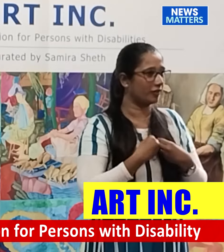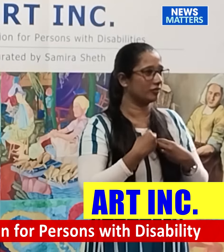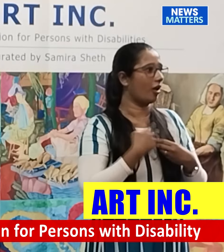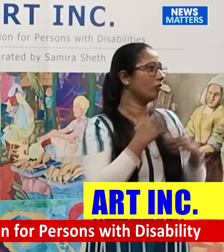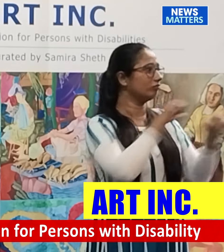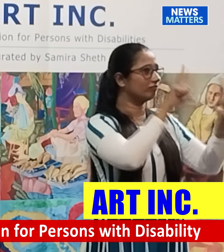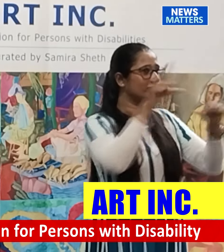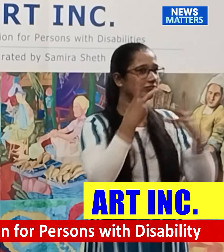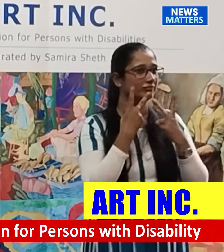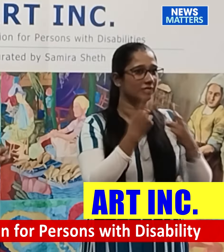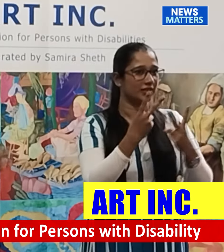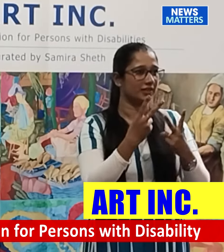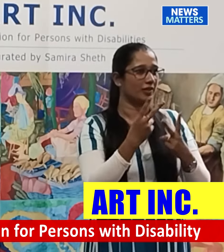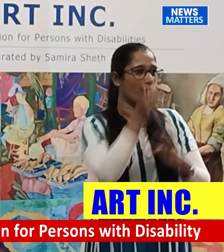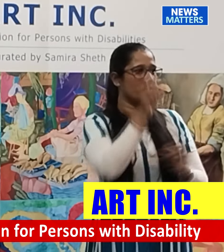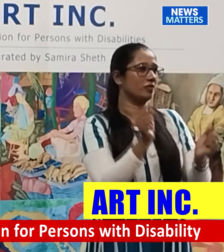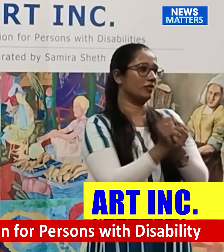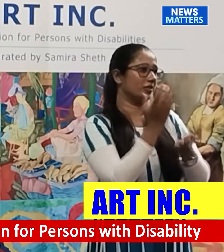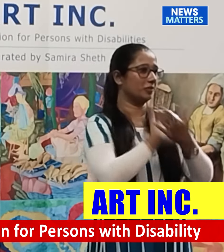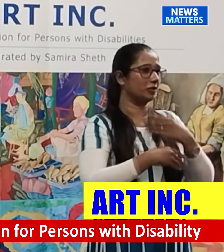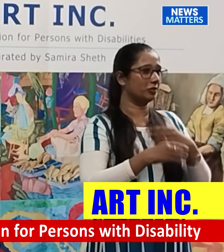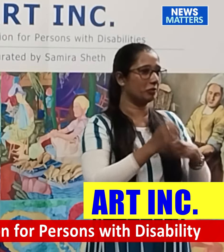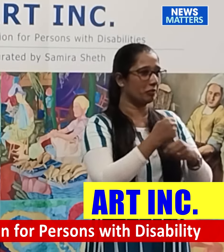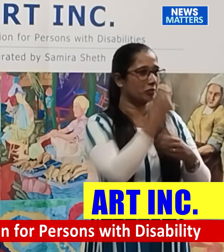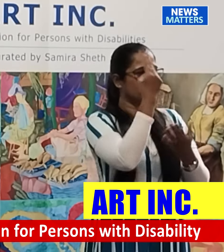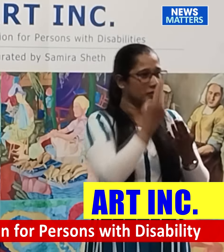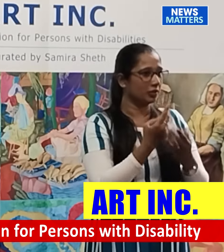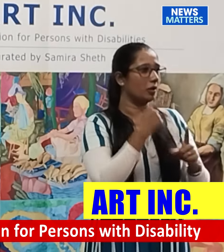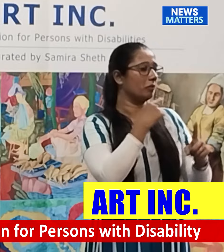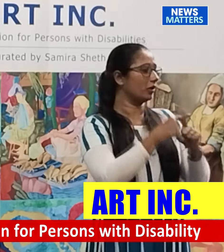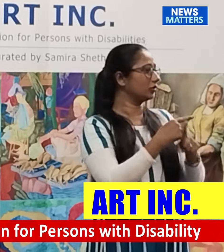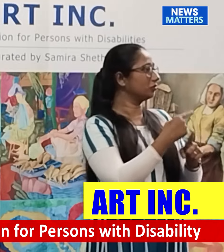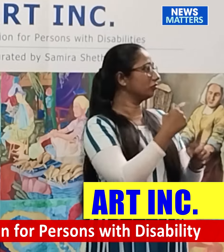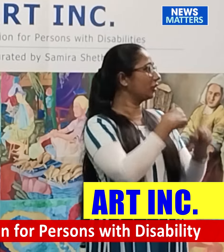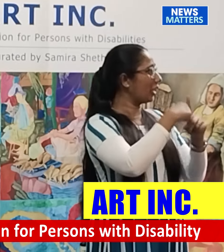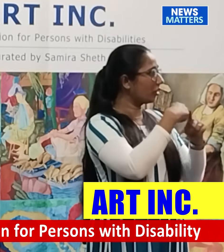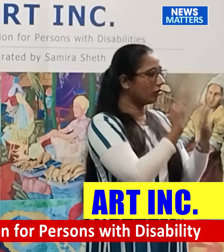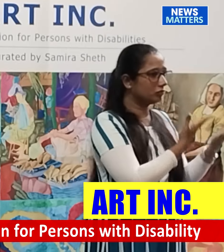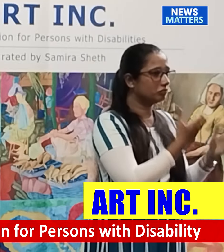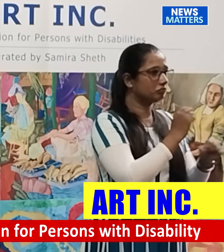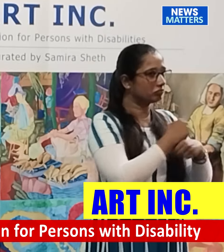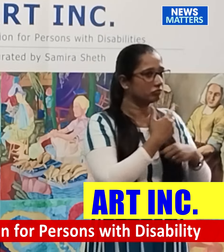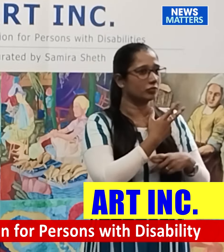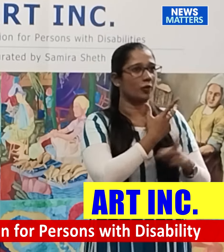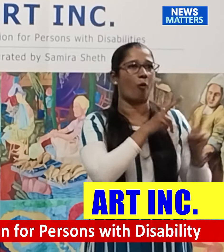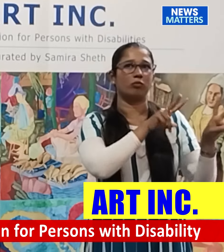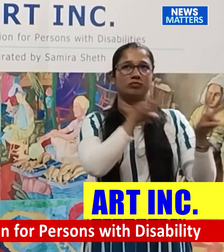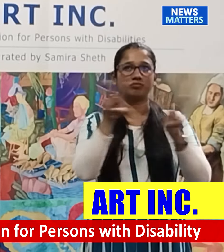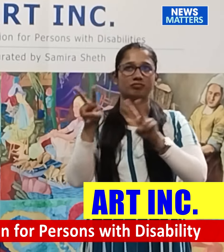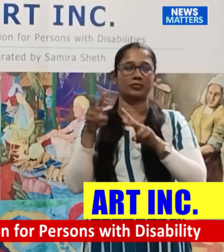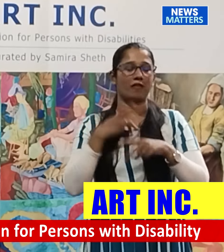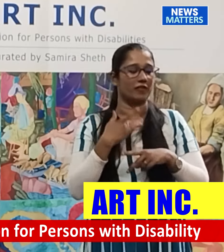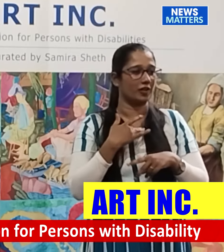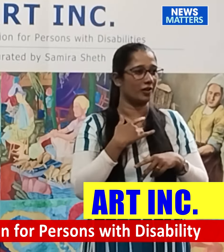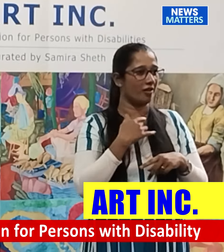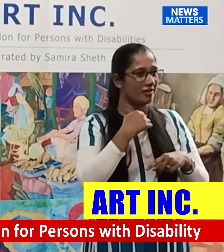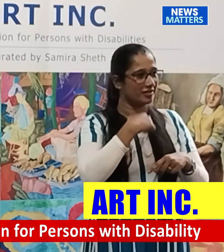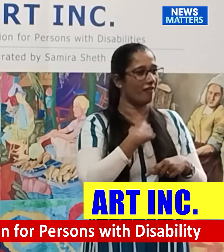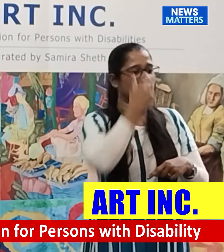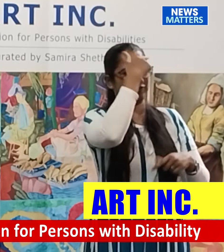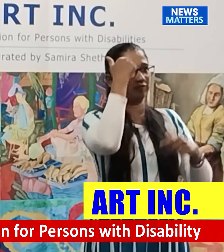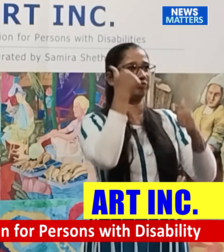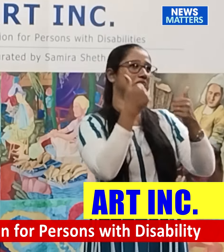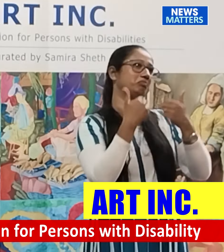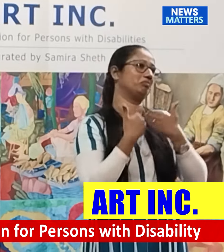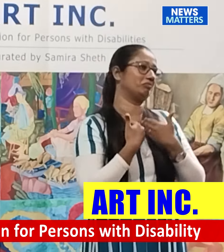and see the creativities put forth by Dr. Kelkar, and I feel myself very fortunate, and